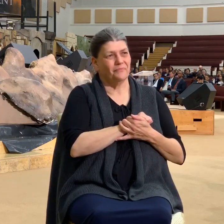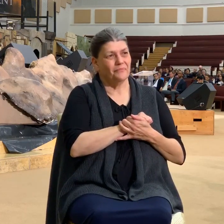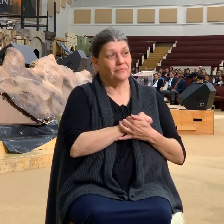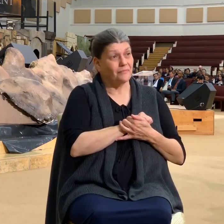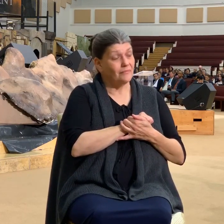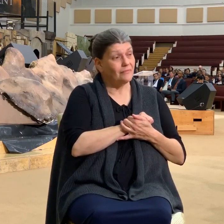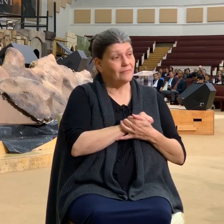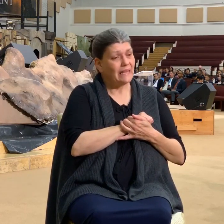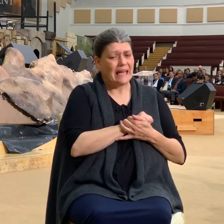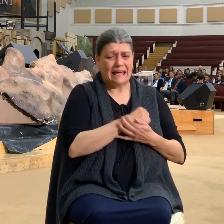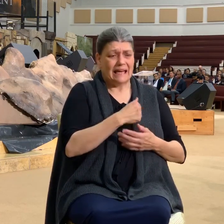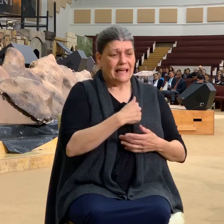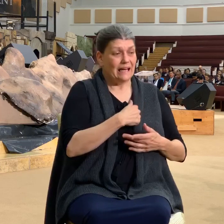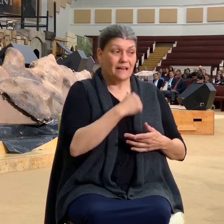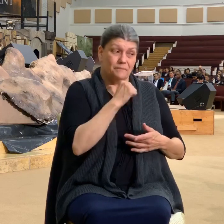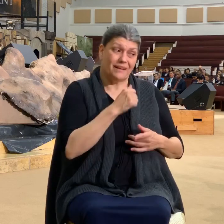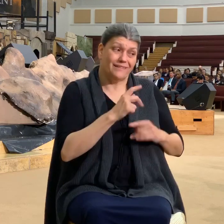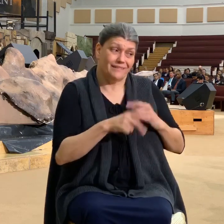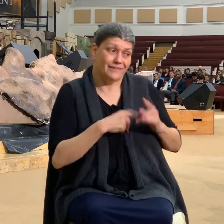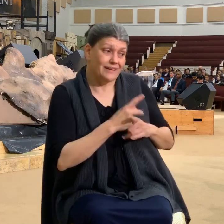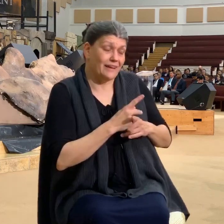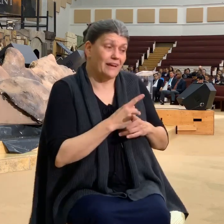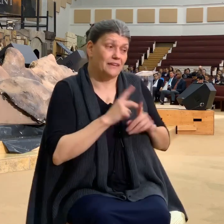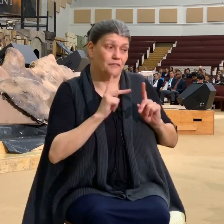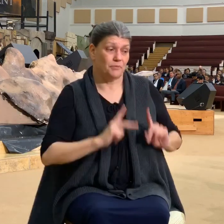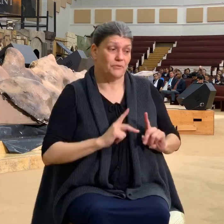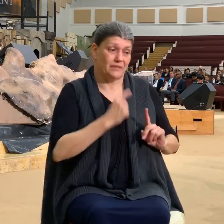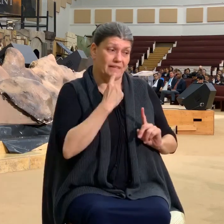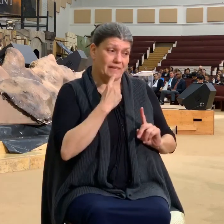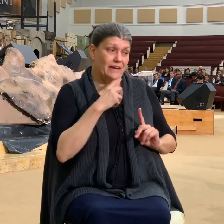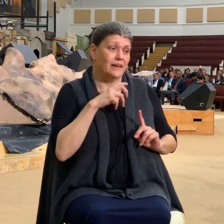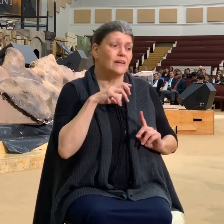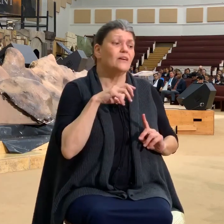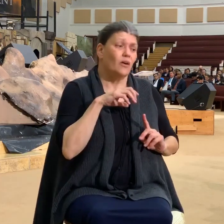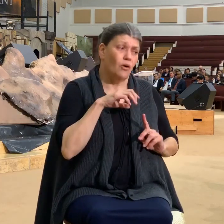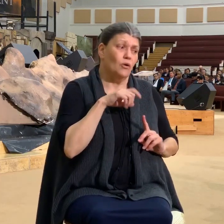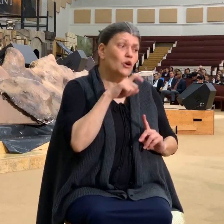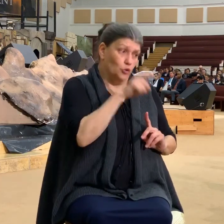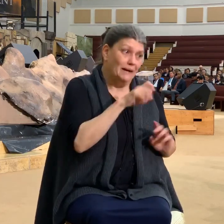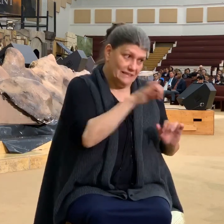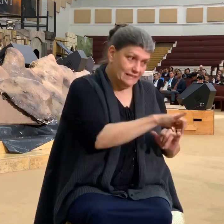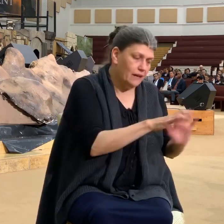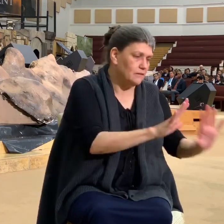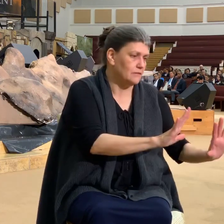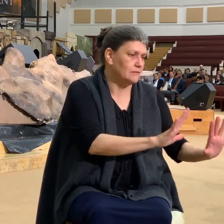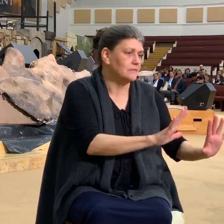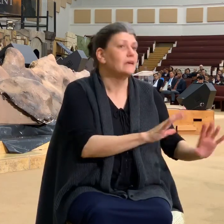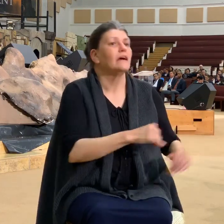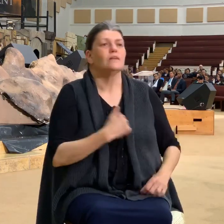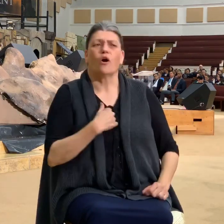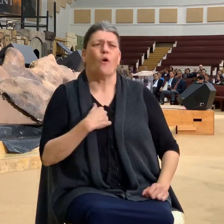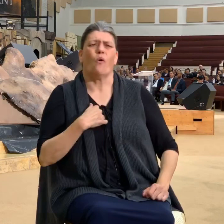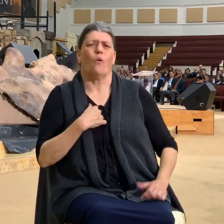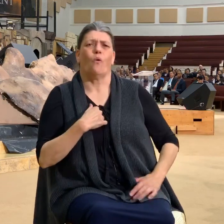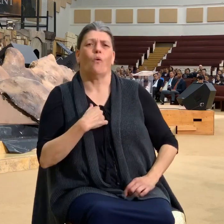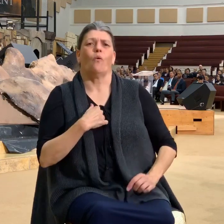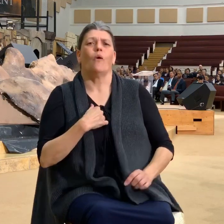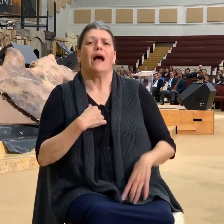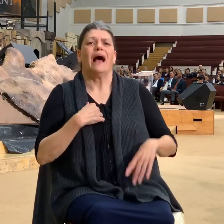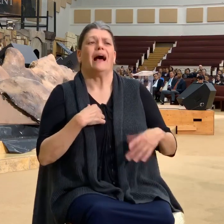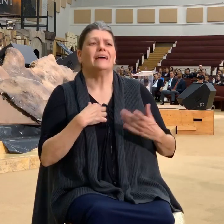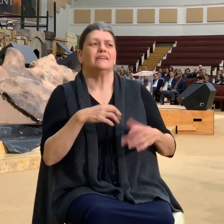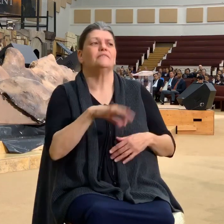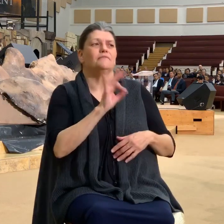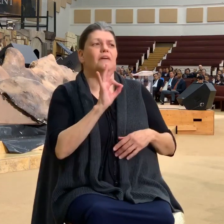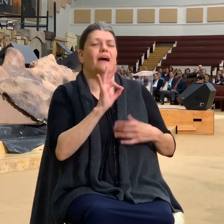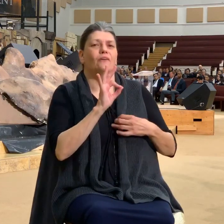I'm not the kind of person that wants to clench on the people and hold them. I have discovered through experience that the best way to hold people